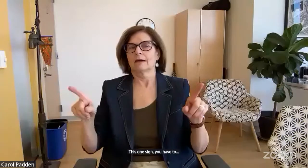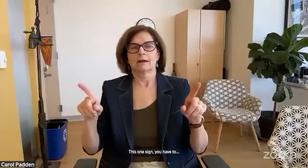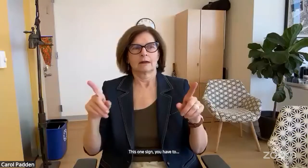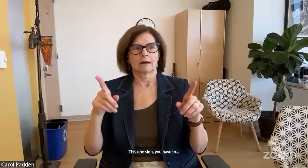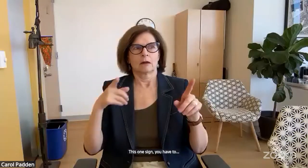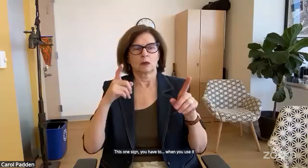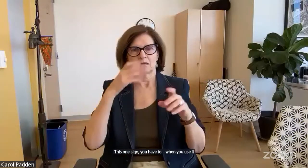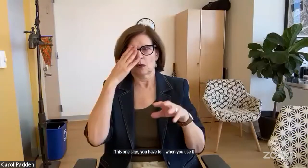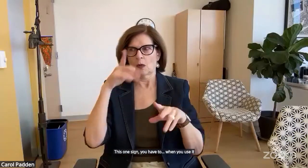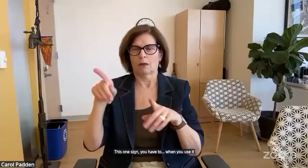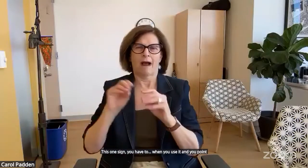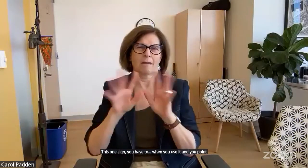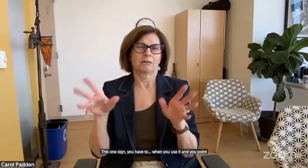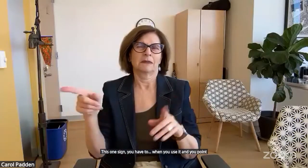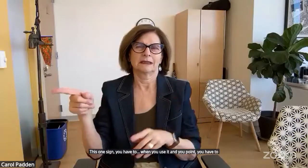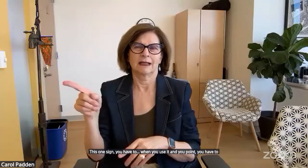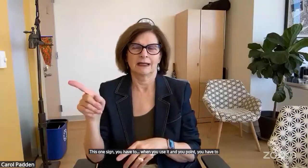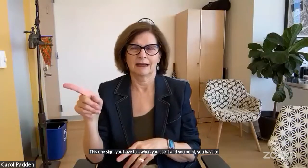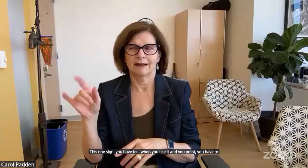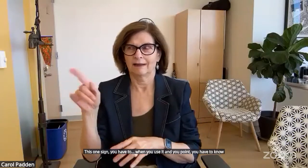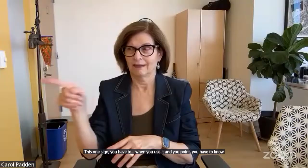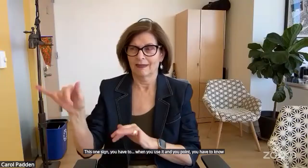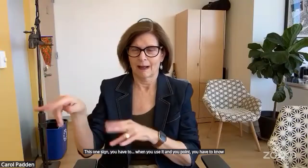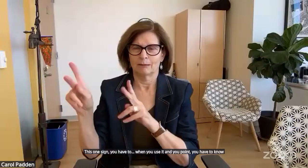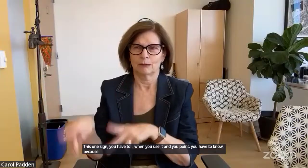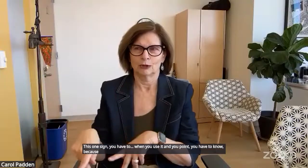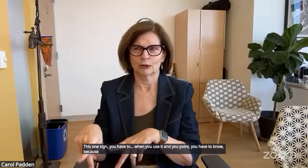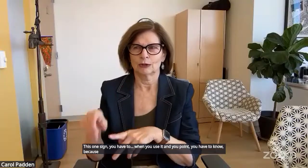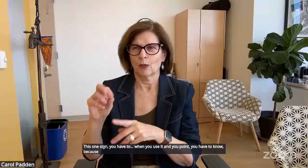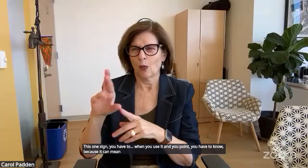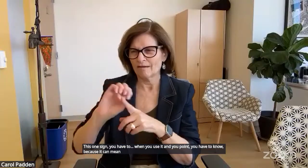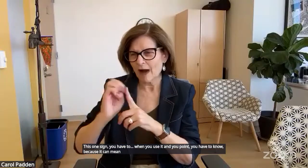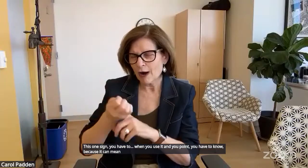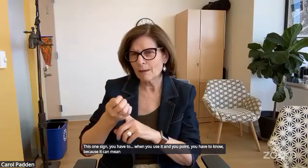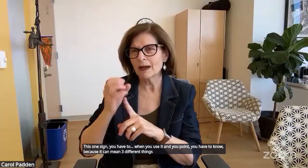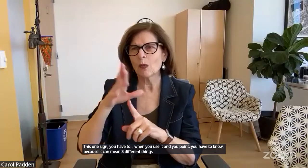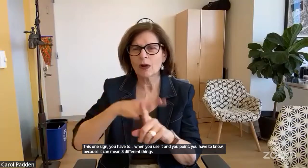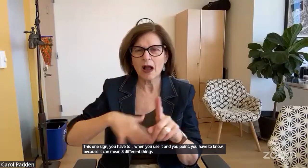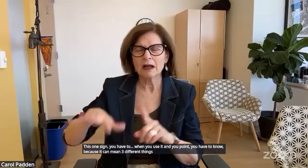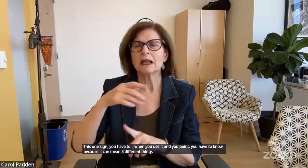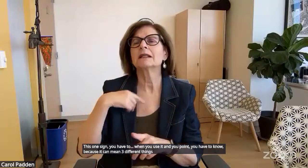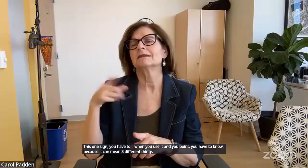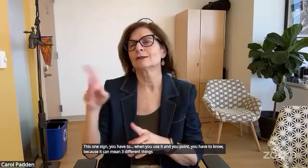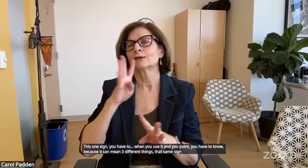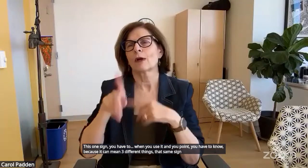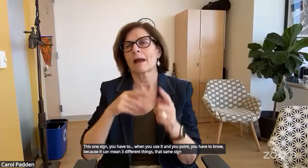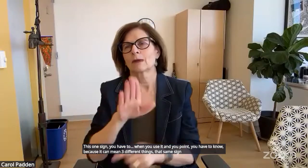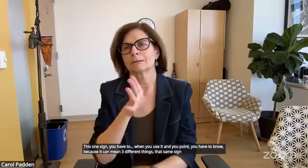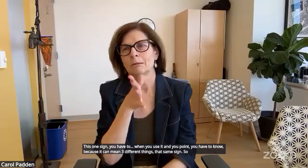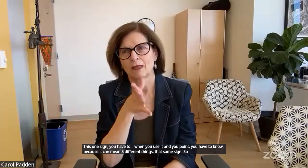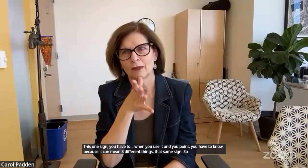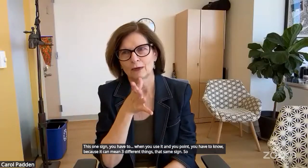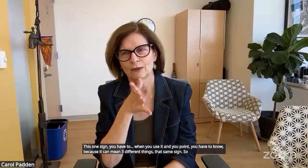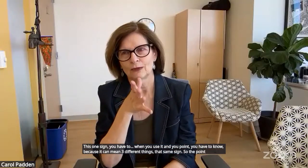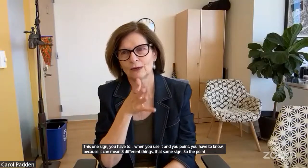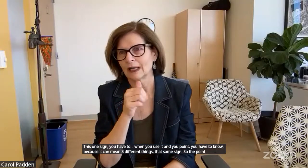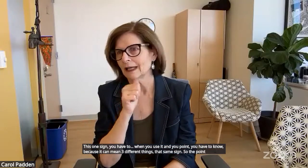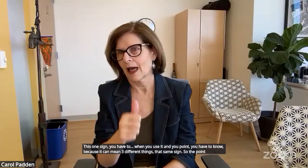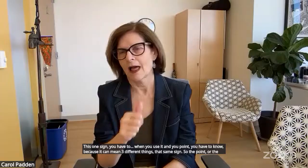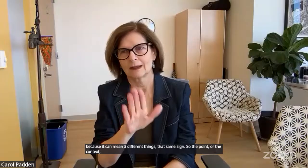use it and you point, you have to know because it can mean three different things, that same sign. So the point or the context